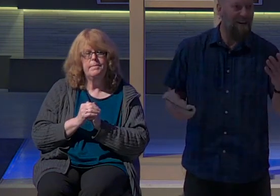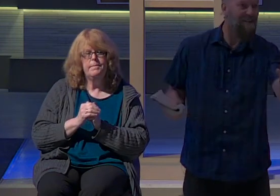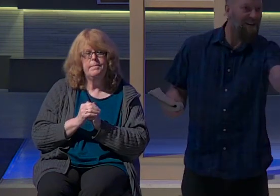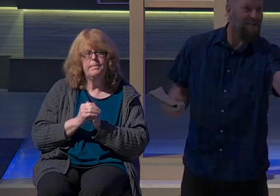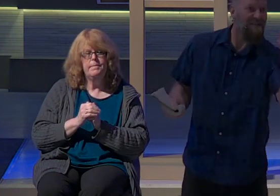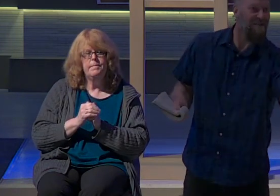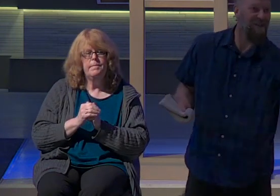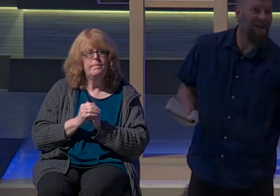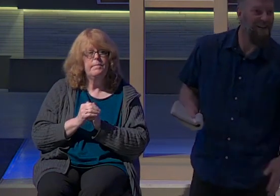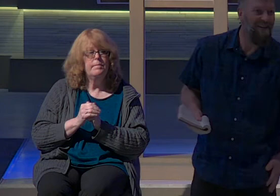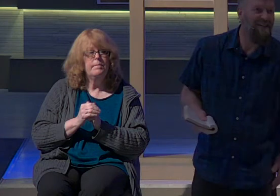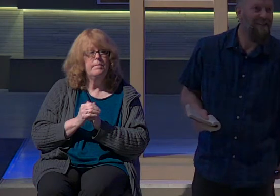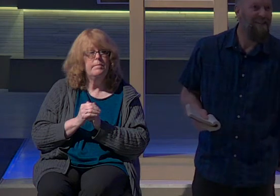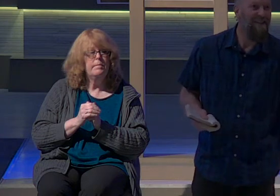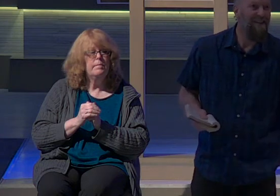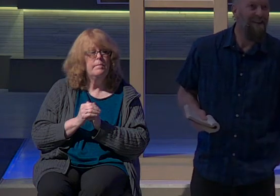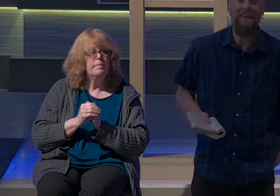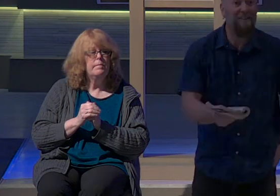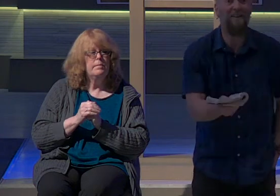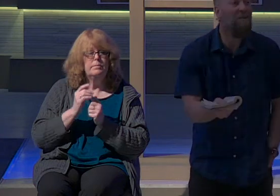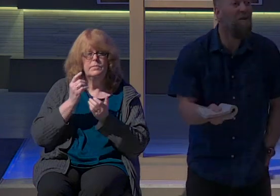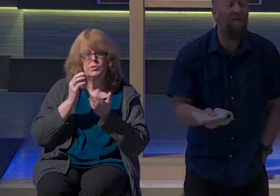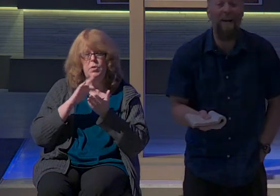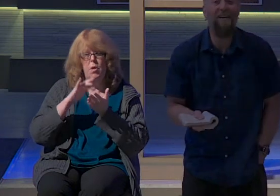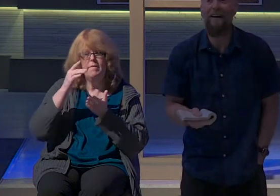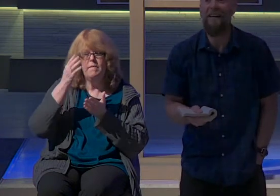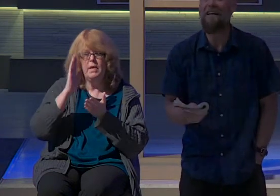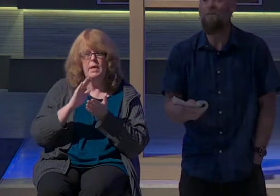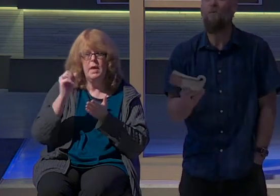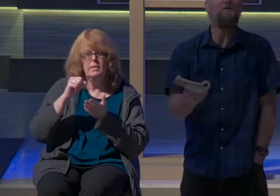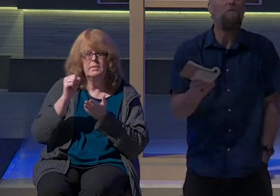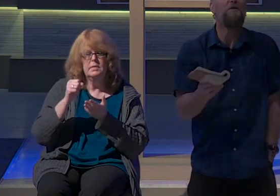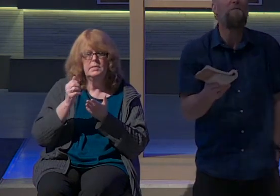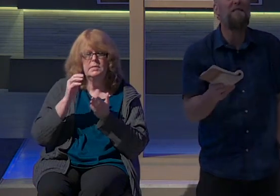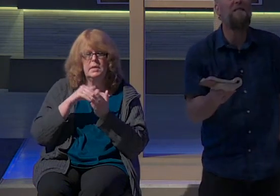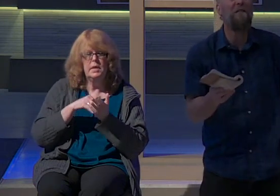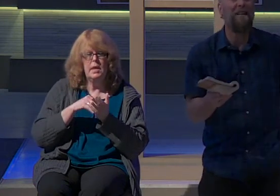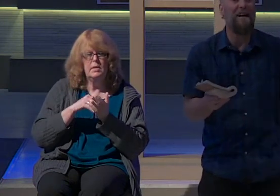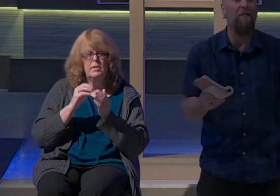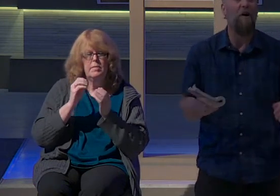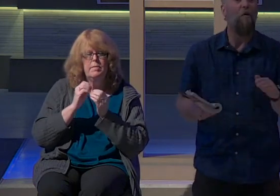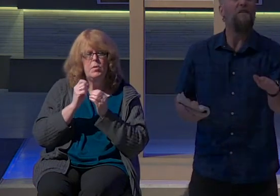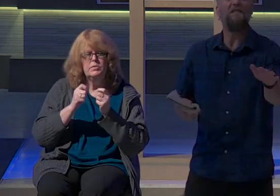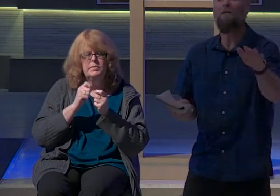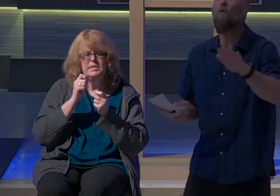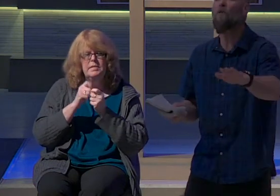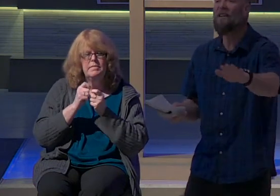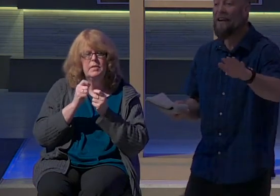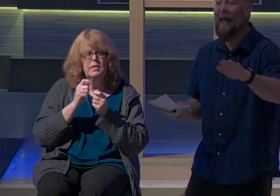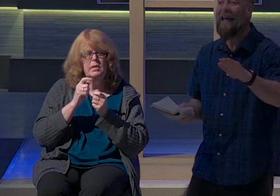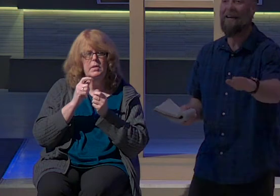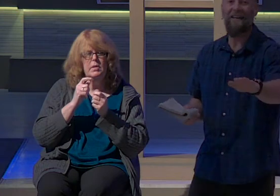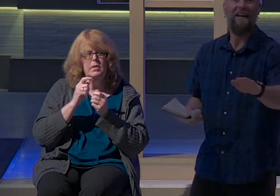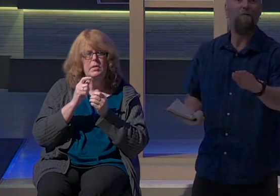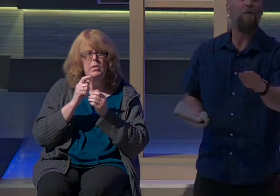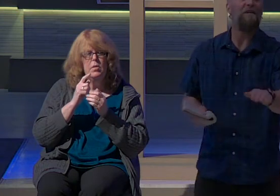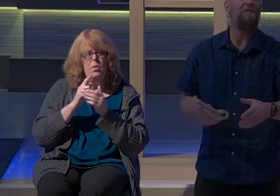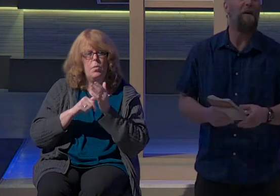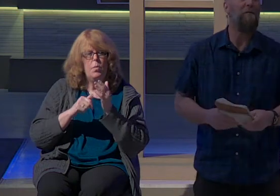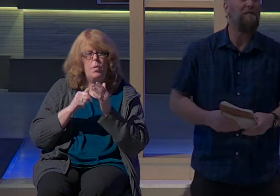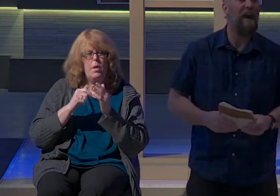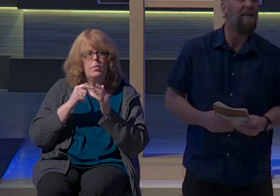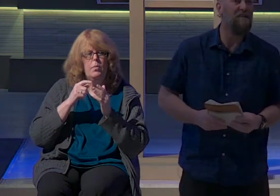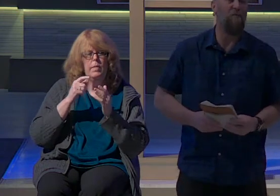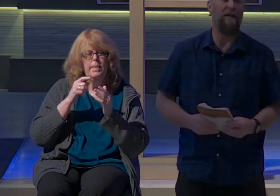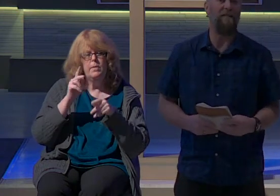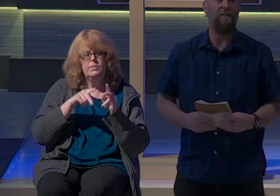Well, nodding your head, say something. Yeah, to glorify God again. More specifically now, what subordinate end were these